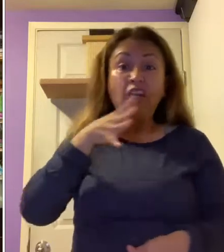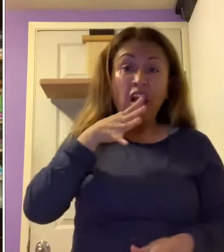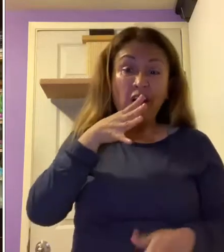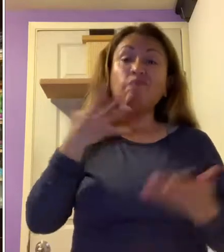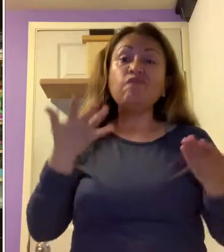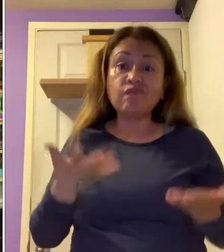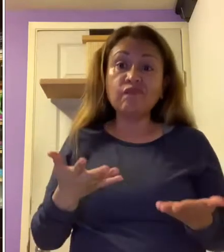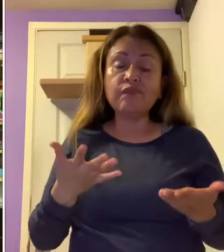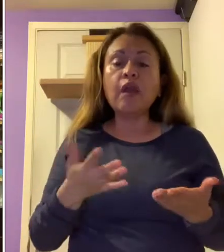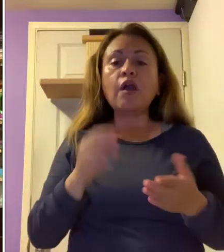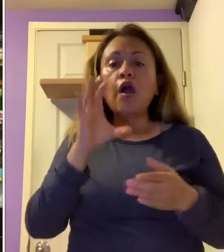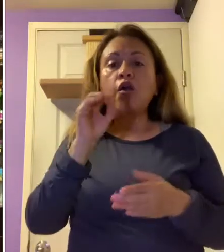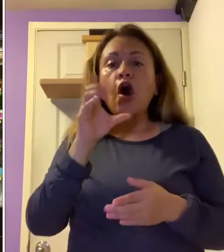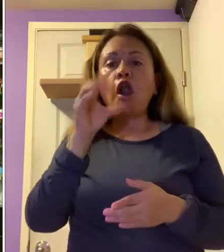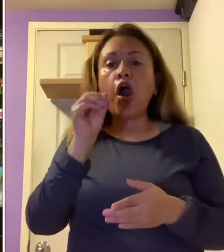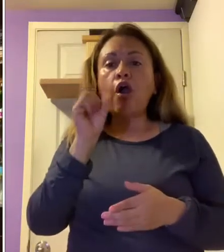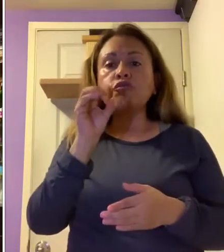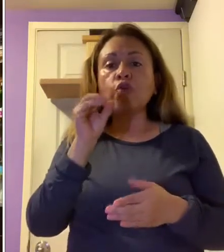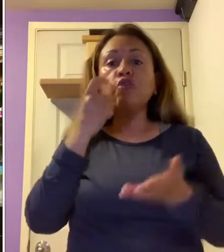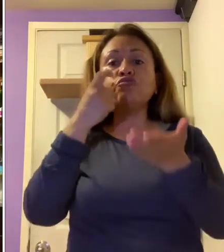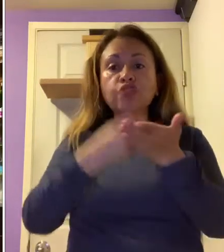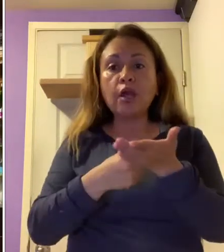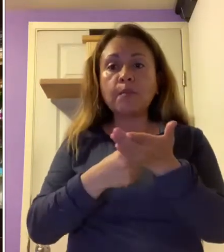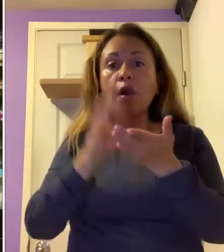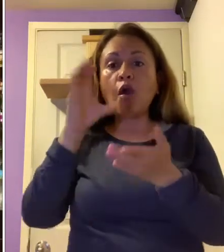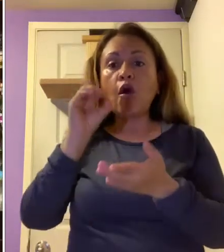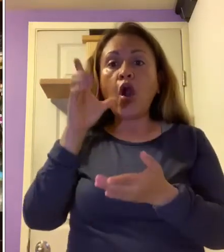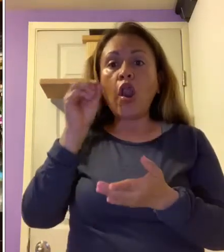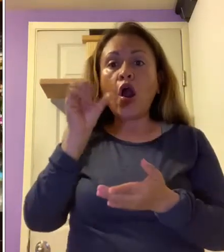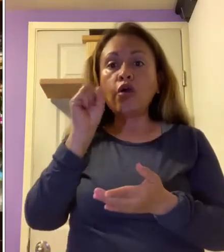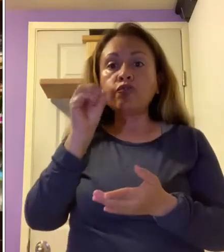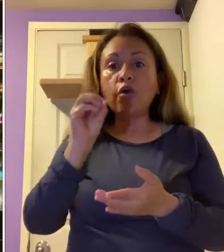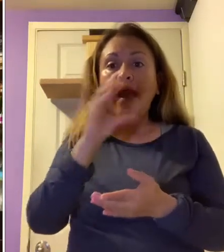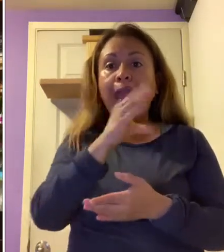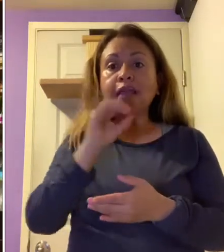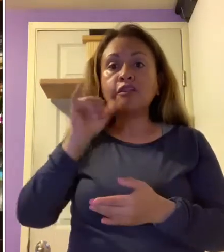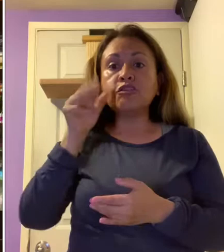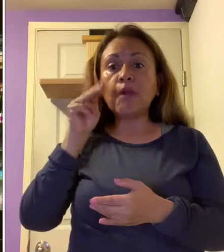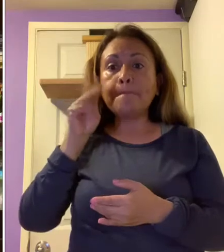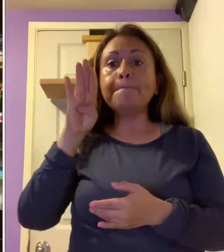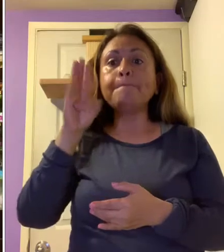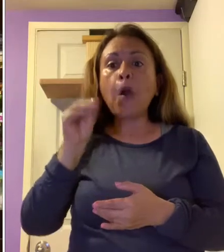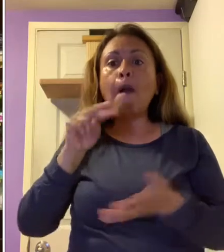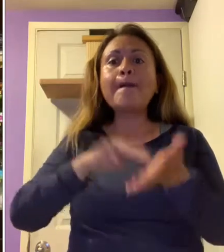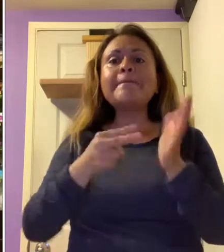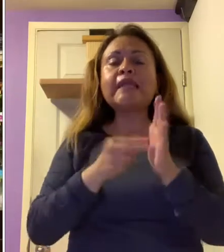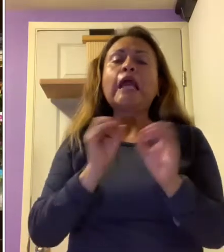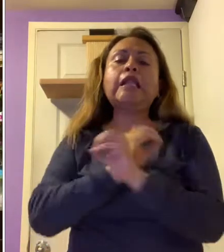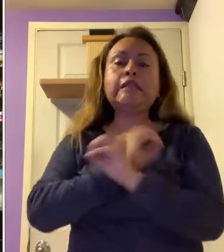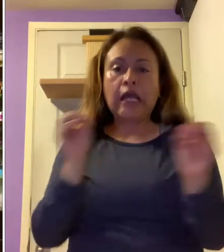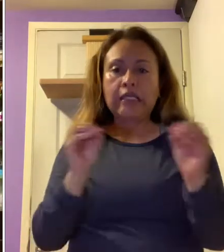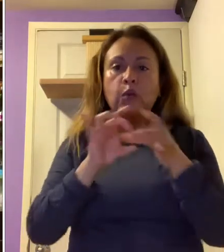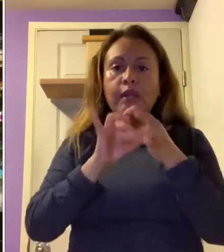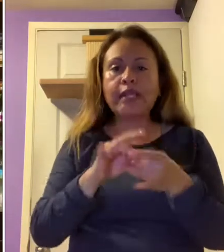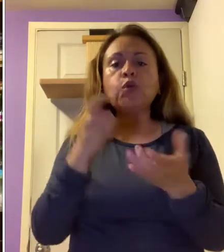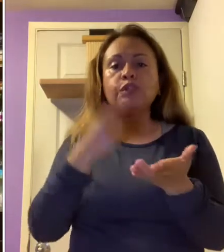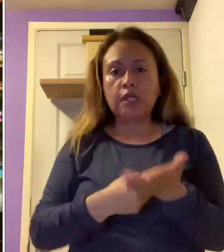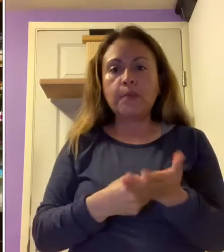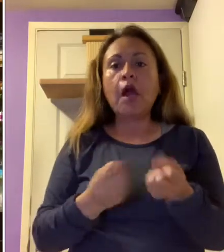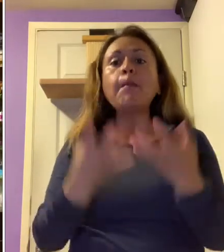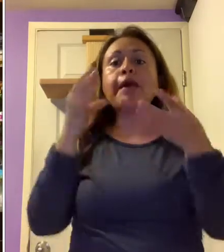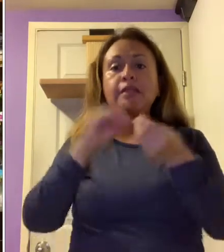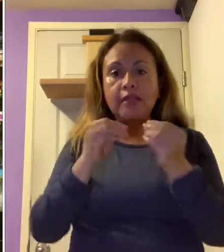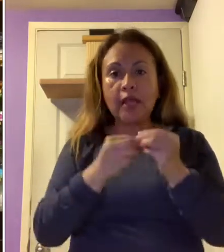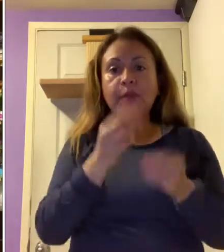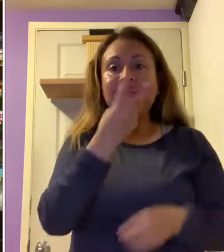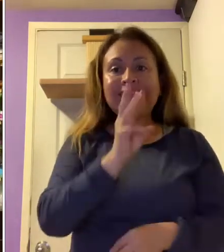farm raised. So if I look at these colossal shrimp, which is really funny because words like colossal and jumbo mean nothing when it comes to shrimp.